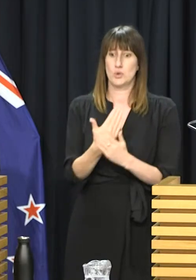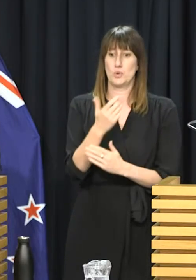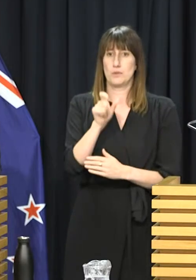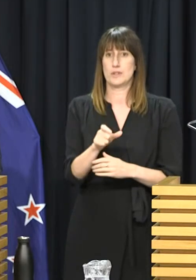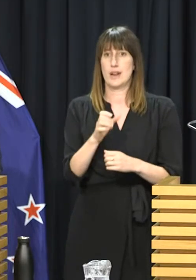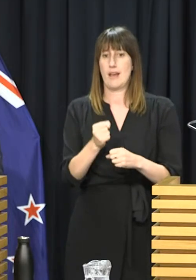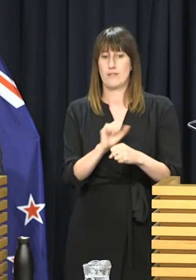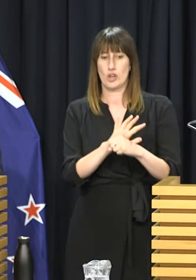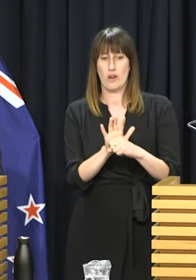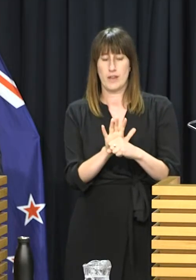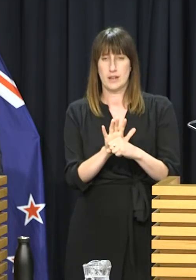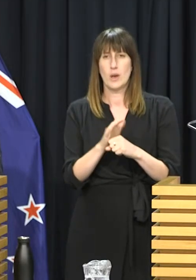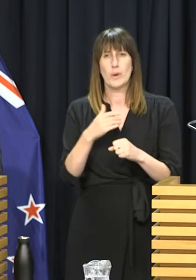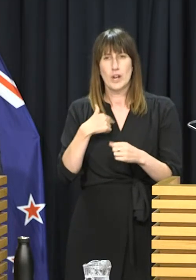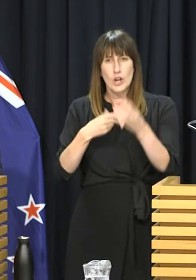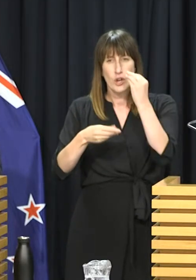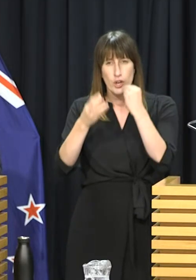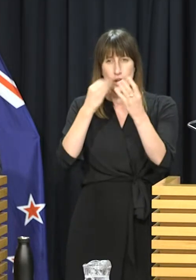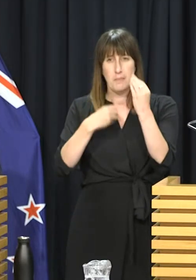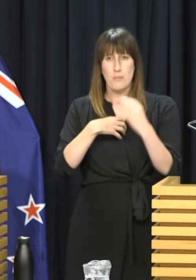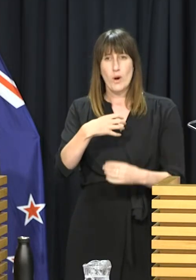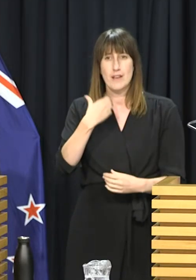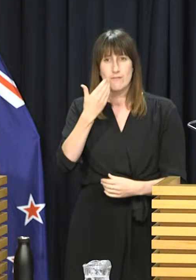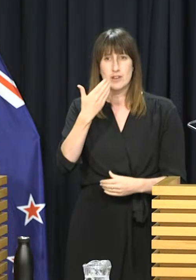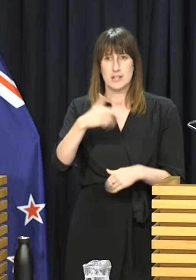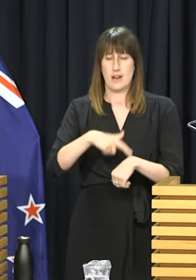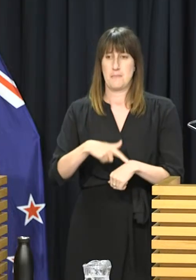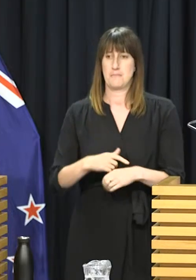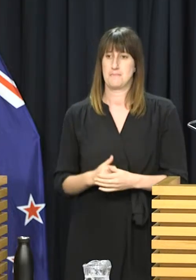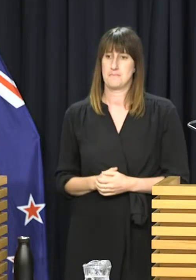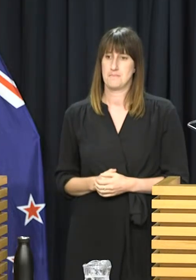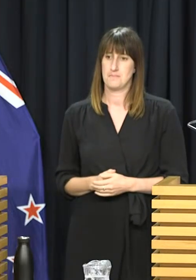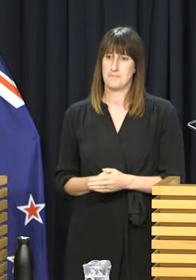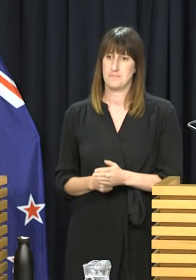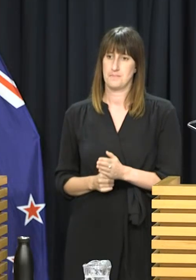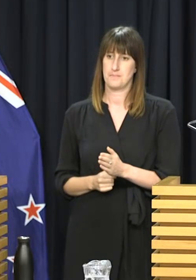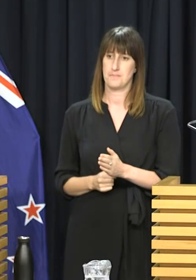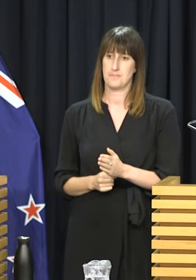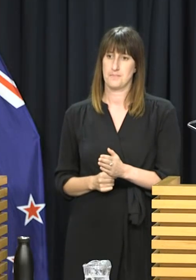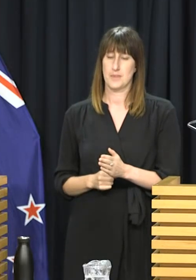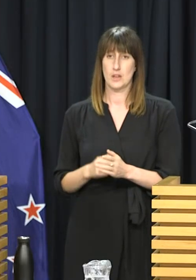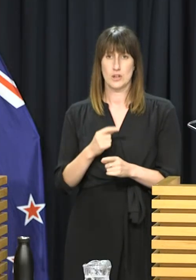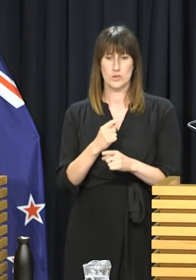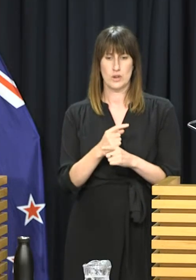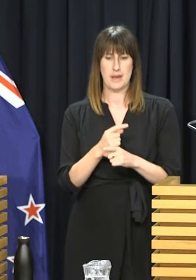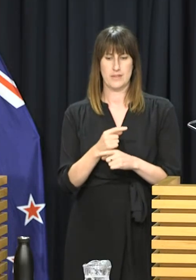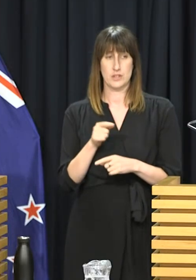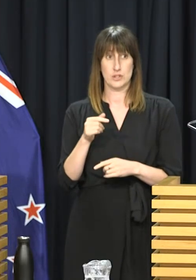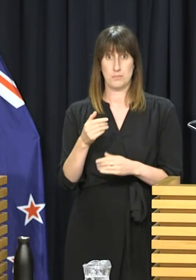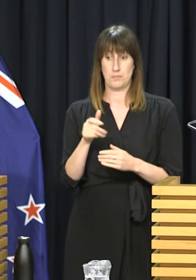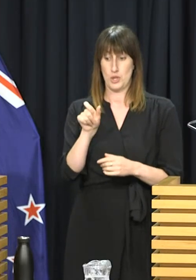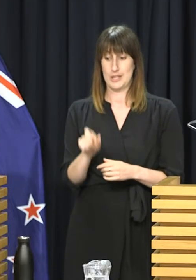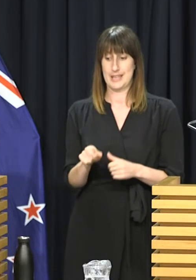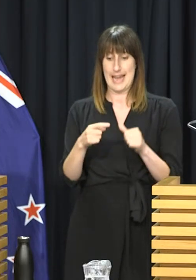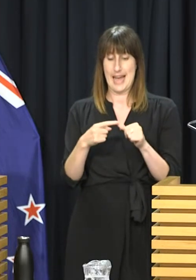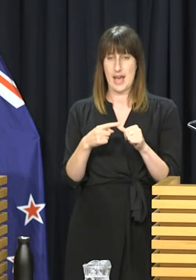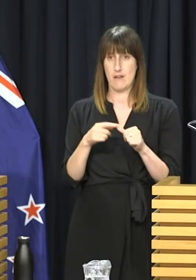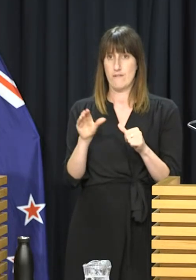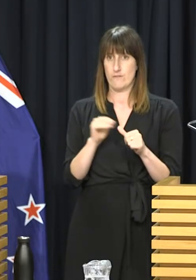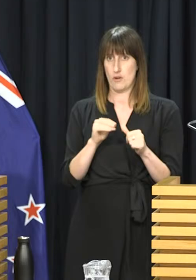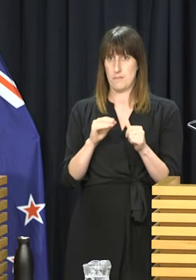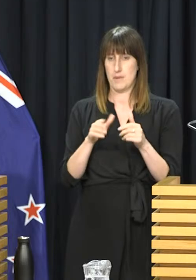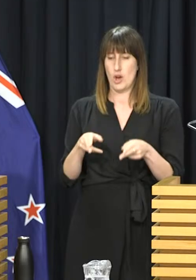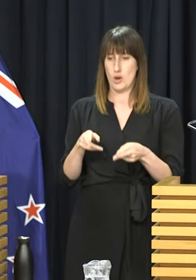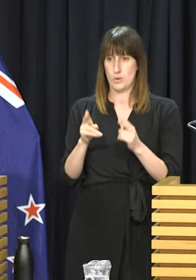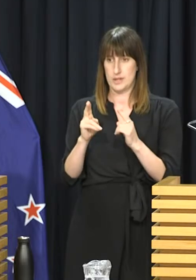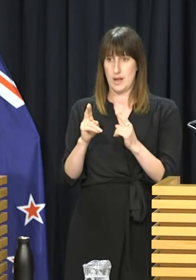more about the previous cases that we have dealt with. On the new MIQ case, has an exposure notification